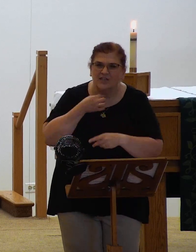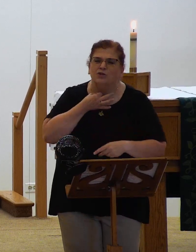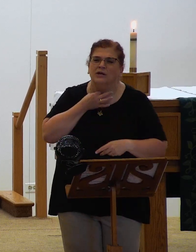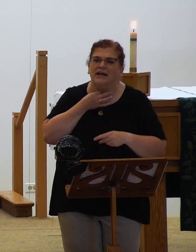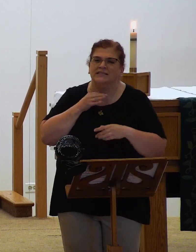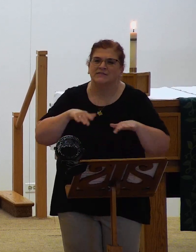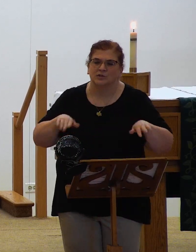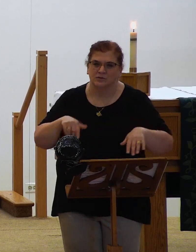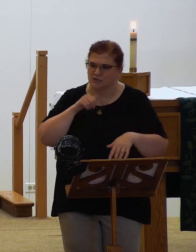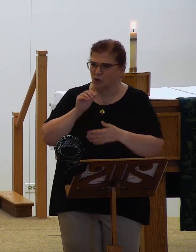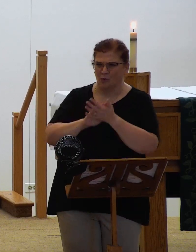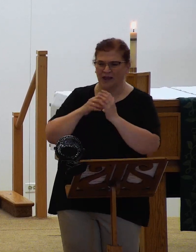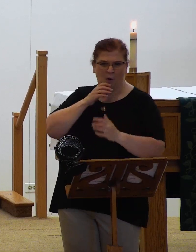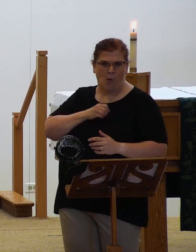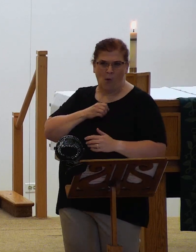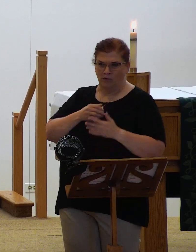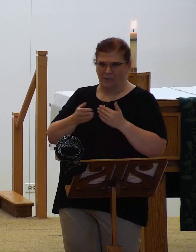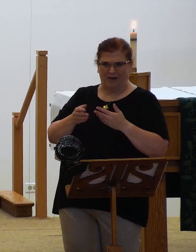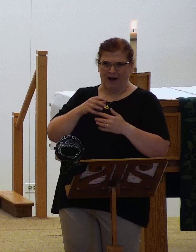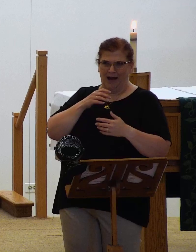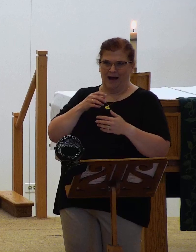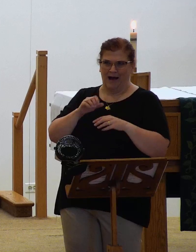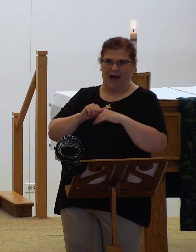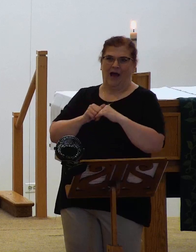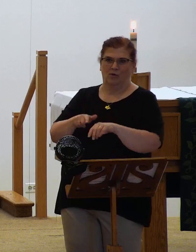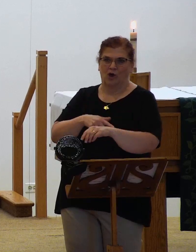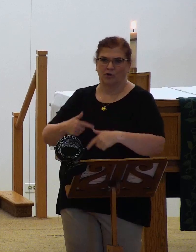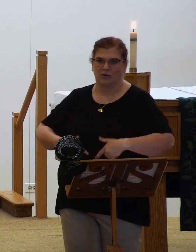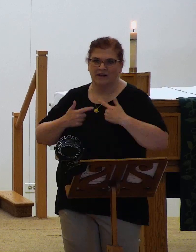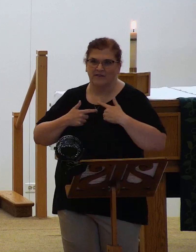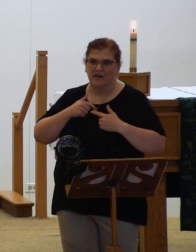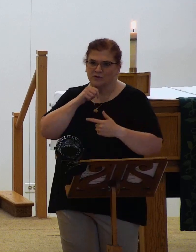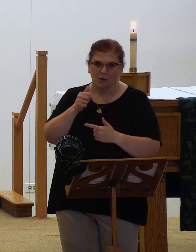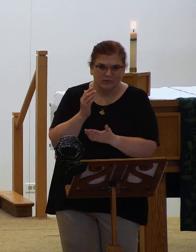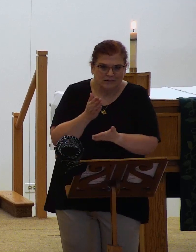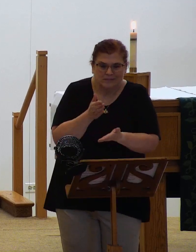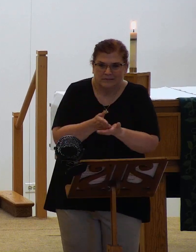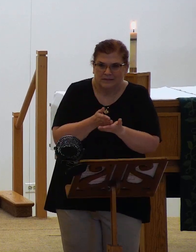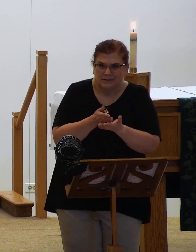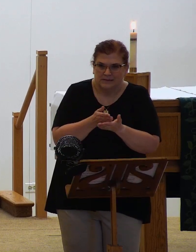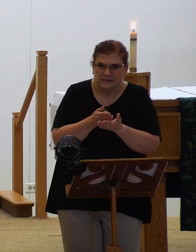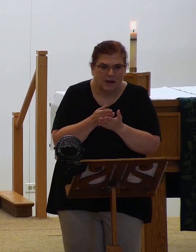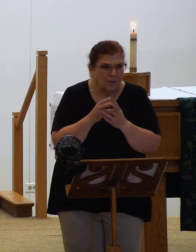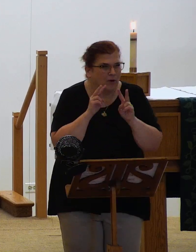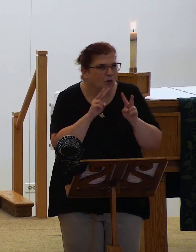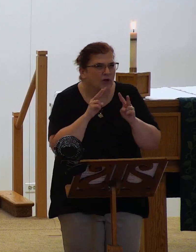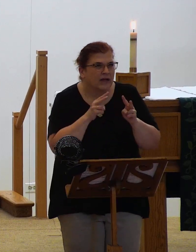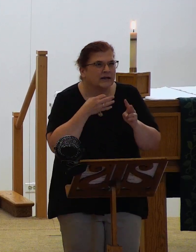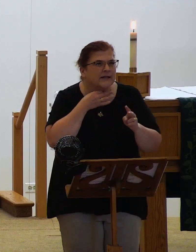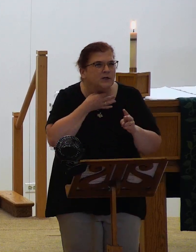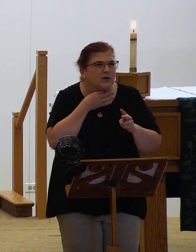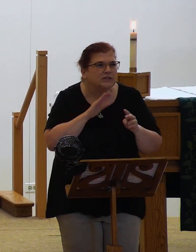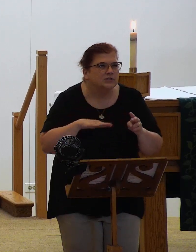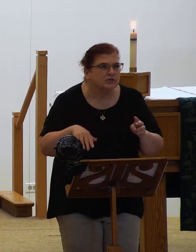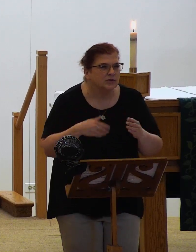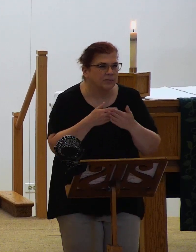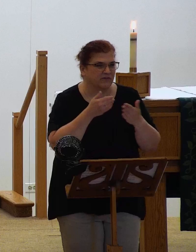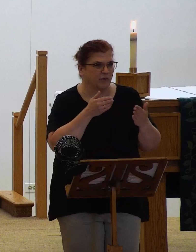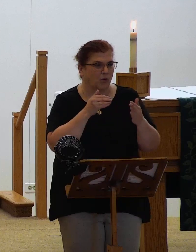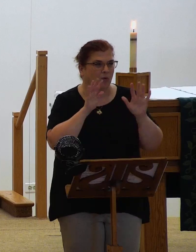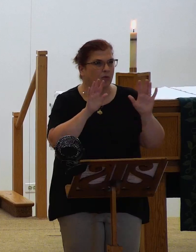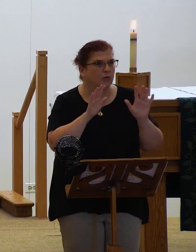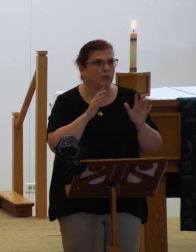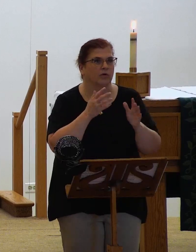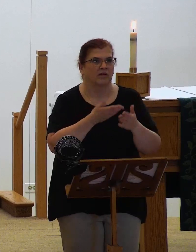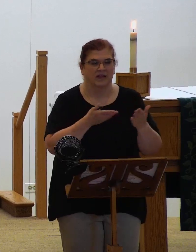grow old, no matter how long you live. Never cease to stand like curious children before the great mystery into